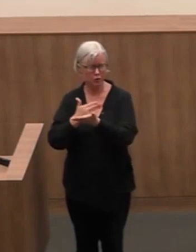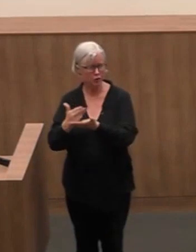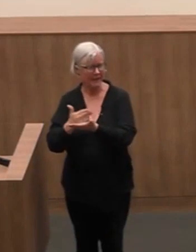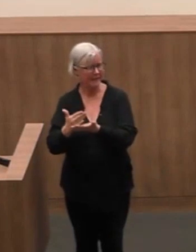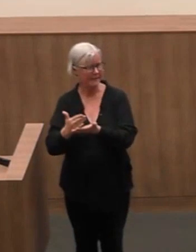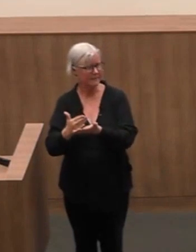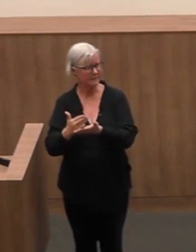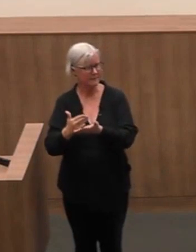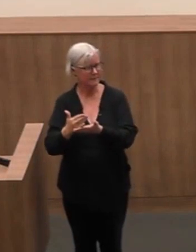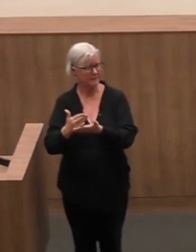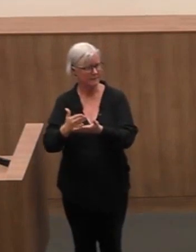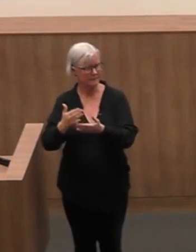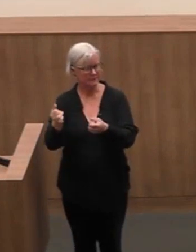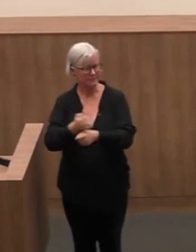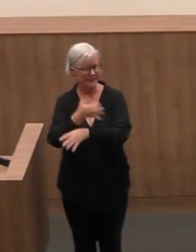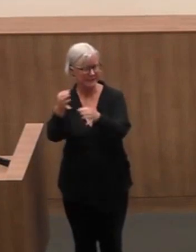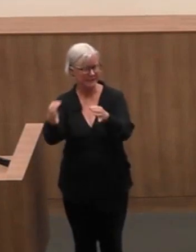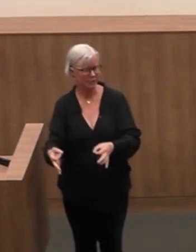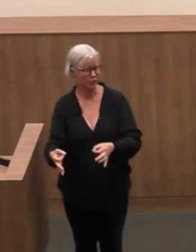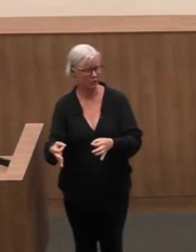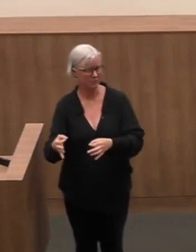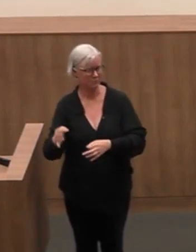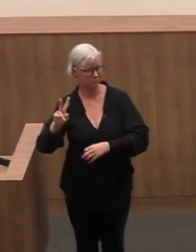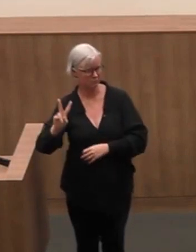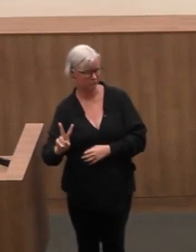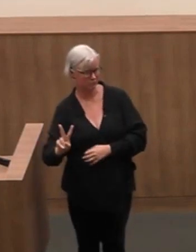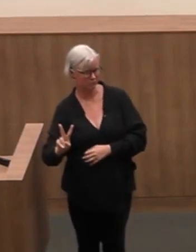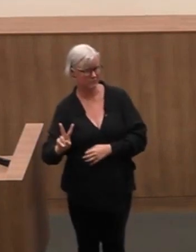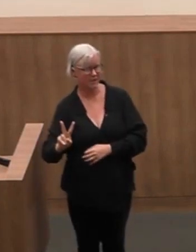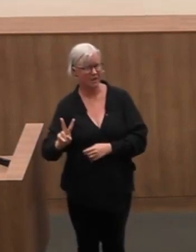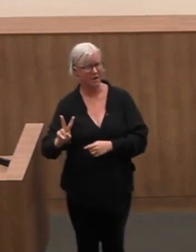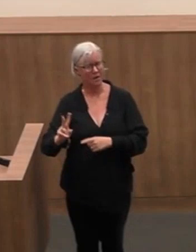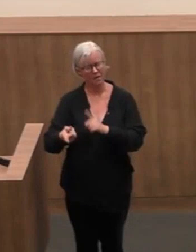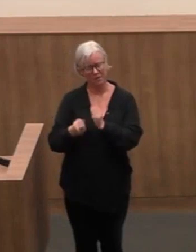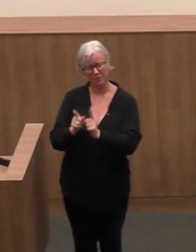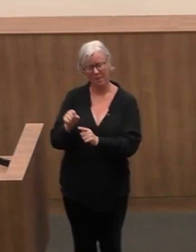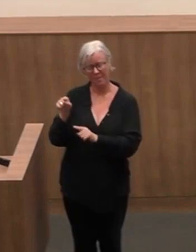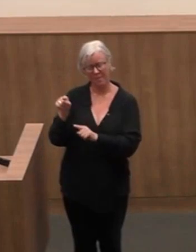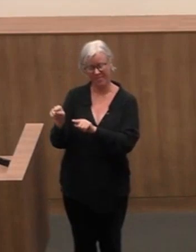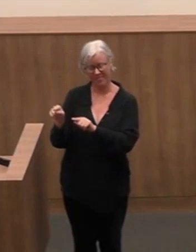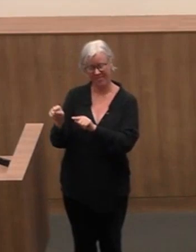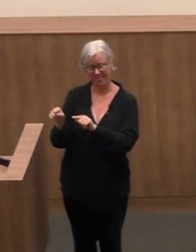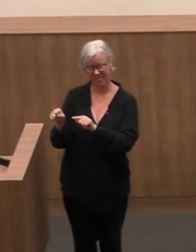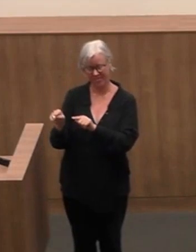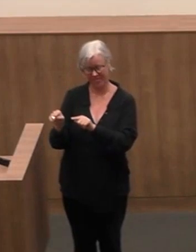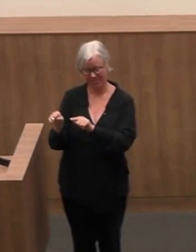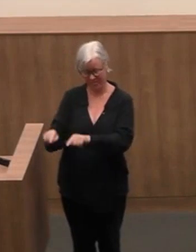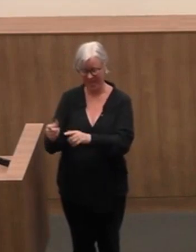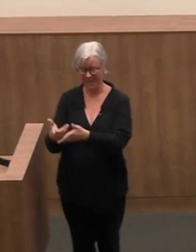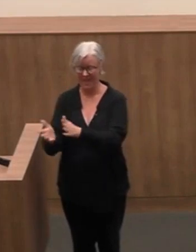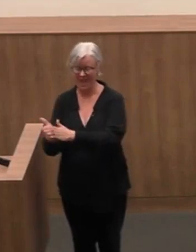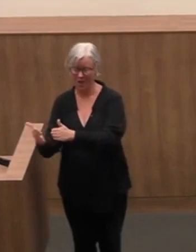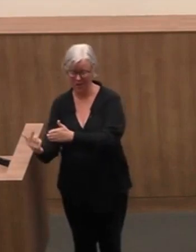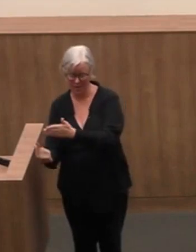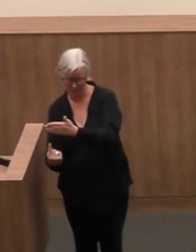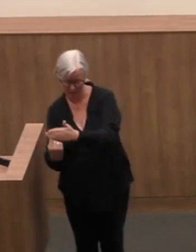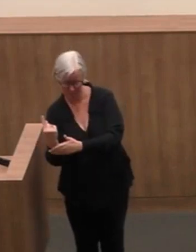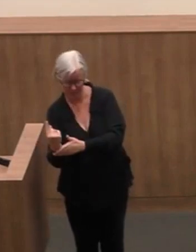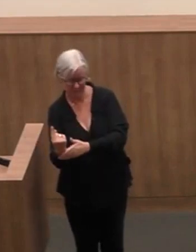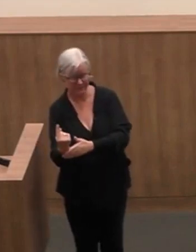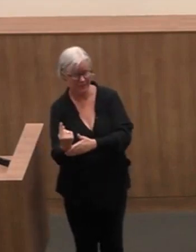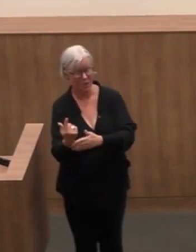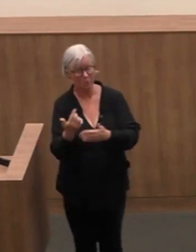what you were doing in that context. But the shared decision making that happened lended itself really well